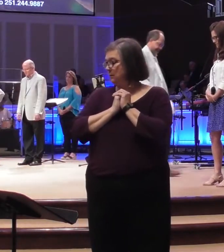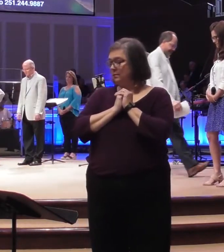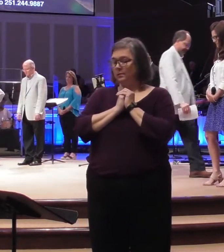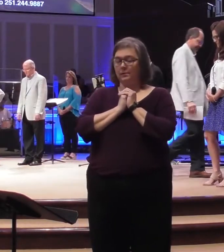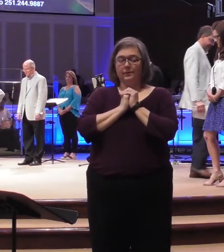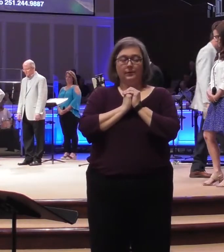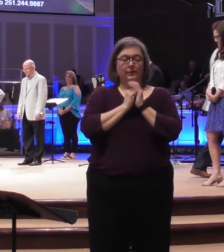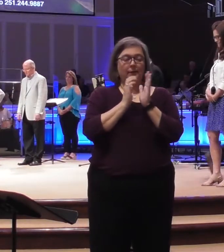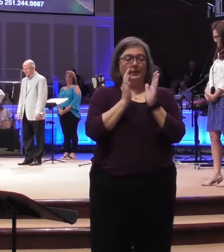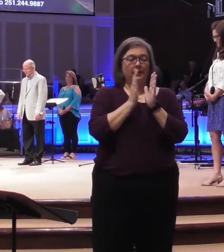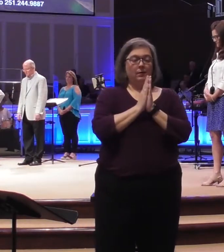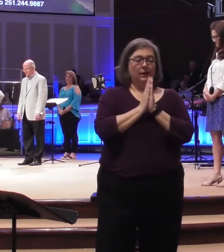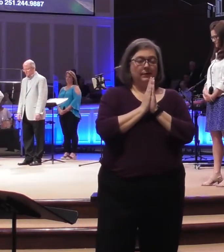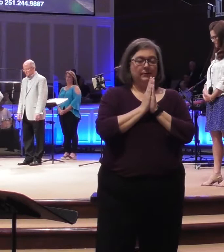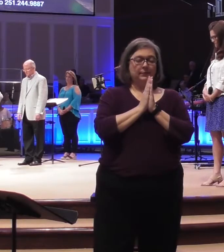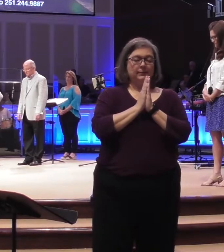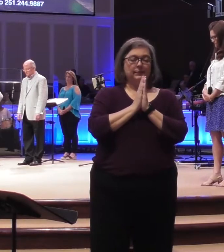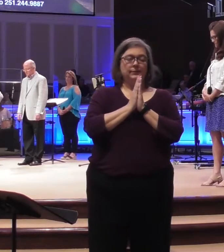Please join me in prayer.